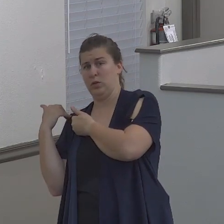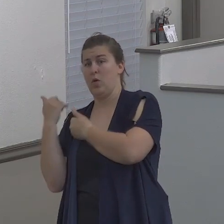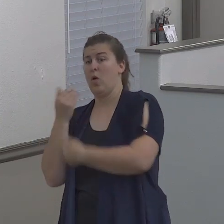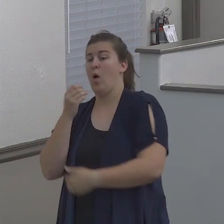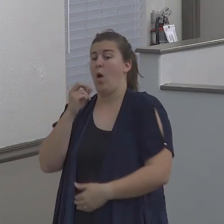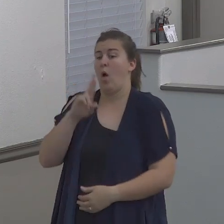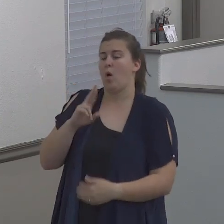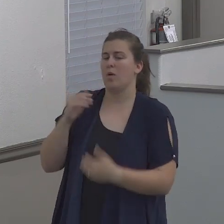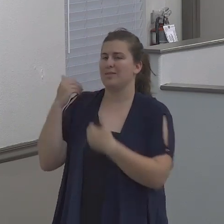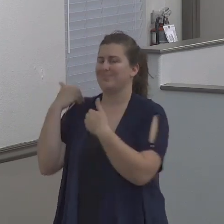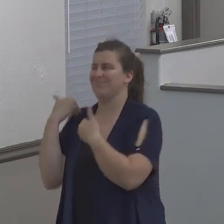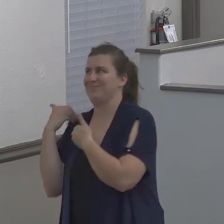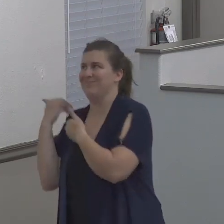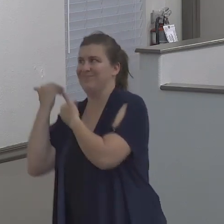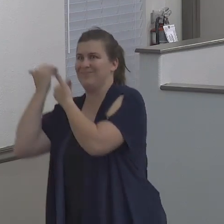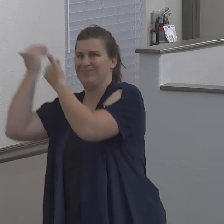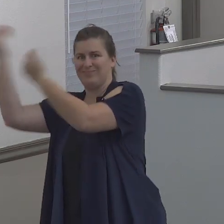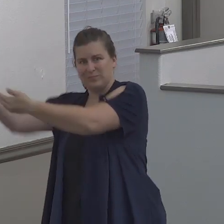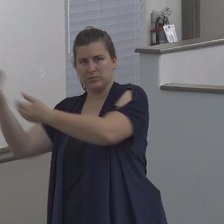are you carrying them around?